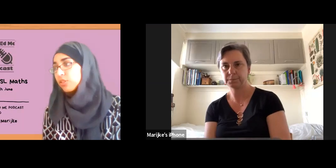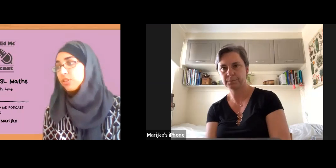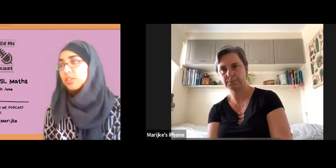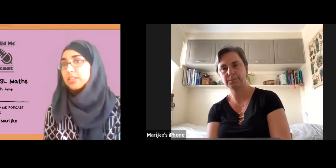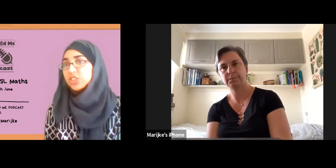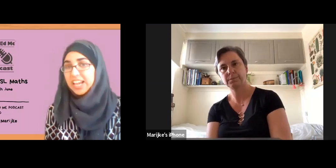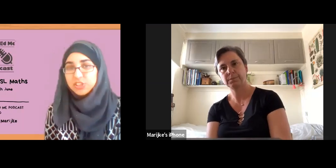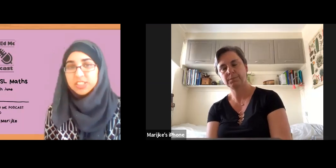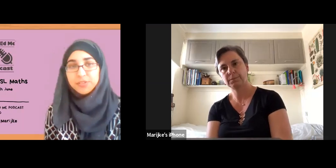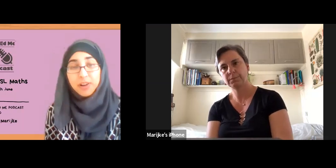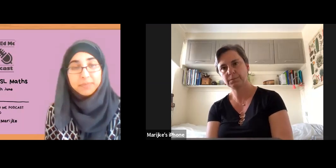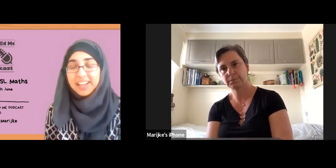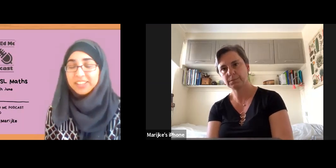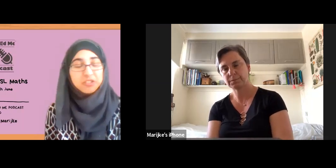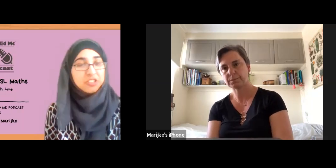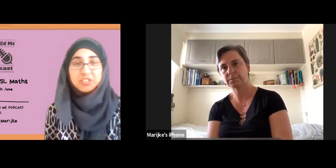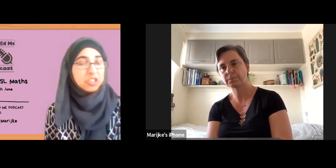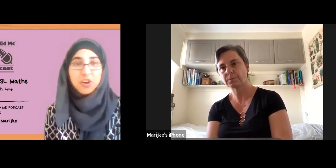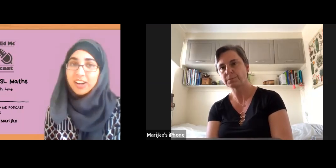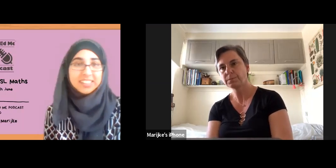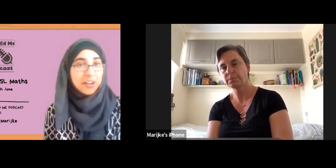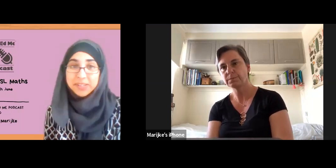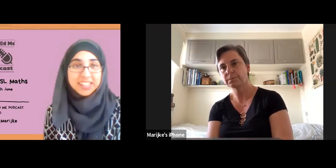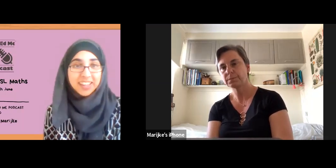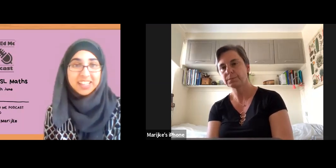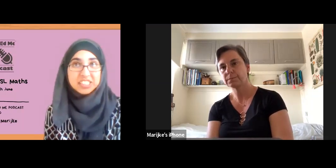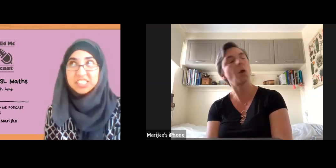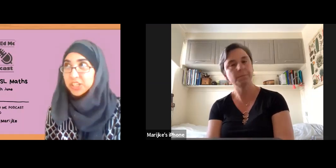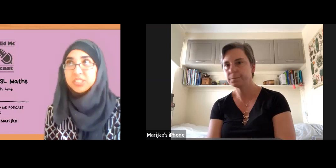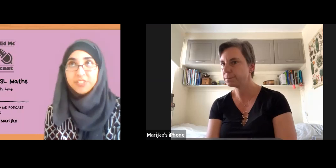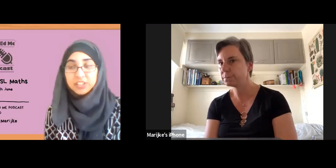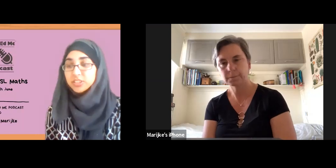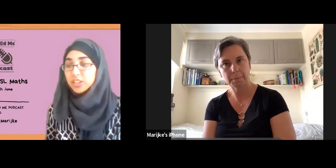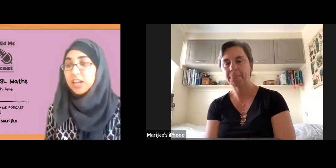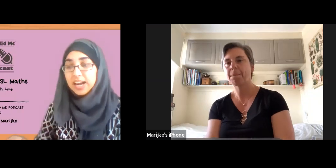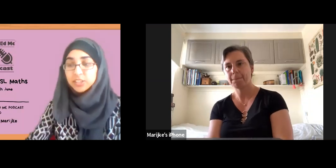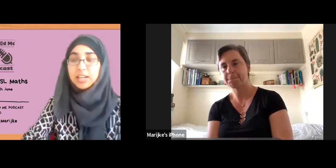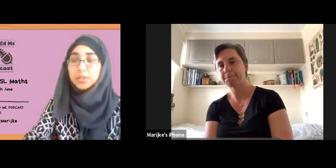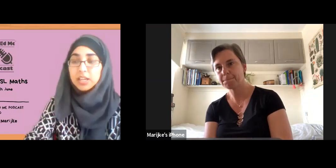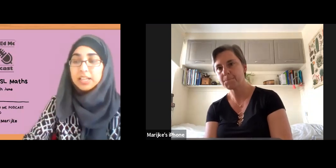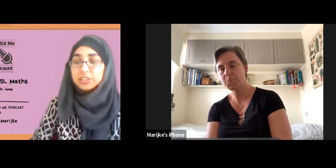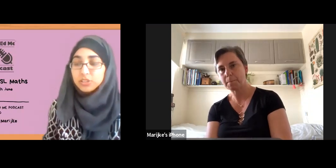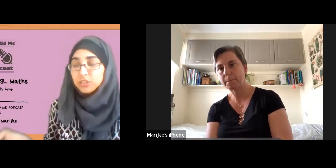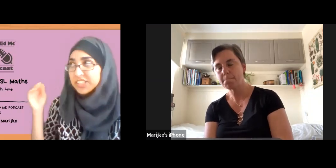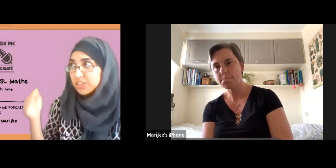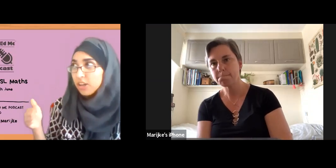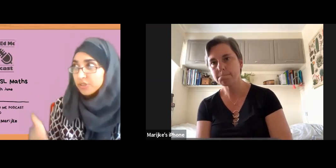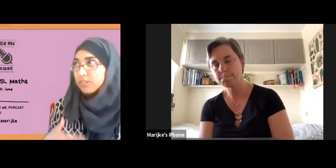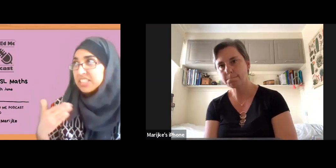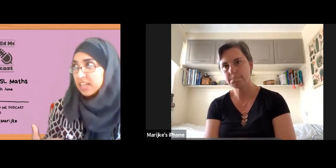outlook changes from that, you can't get on with it. It's so difficult to... I don't know how do they start school at the same